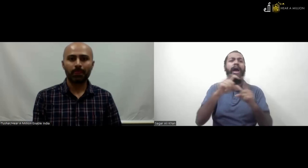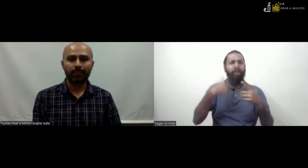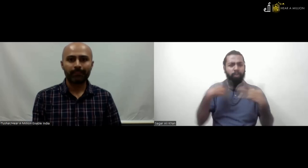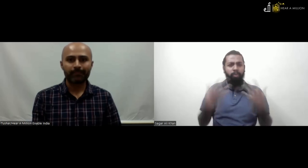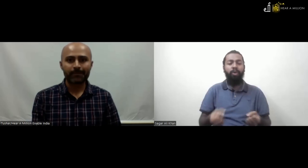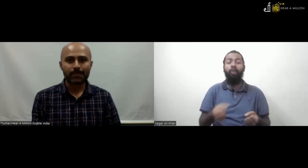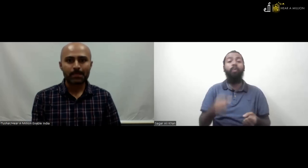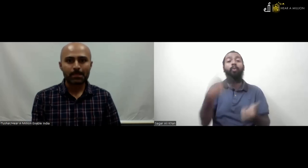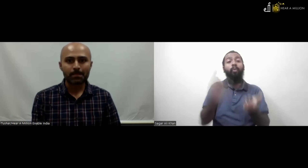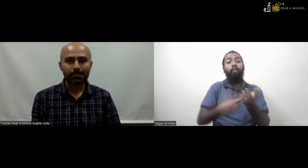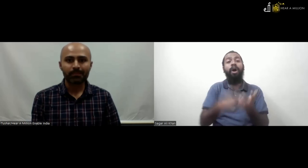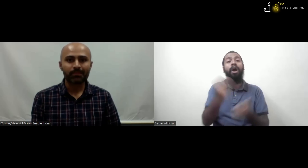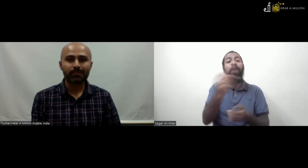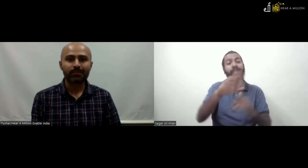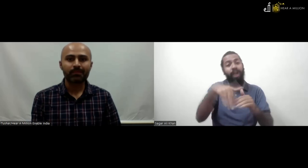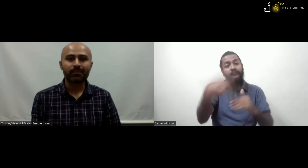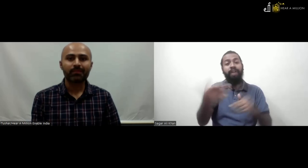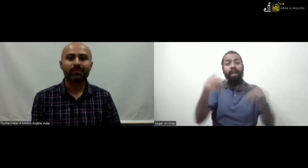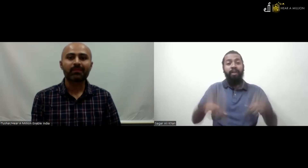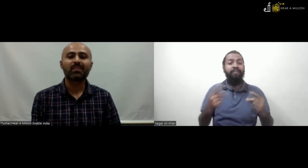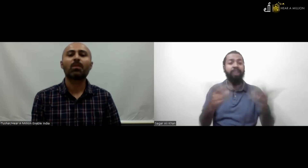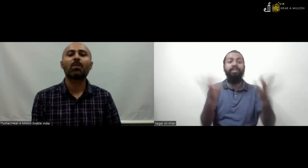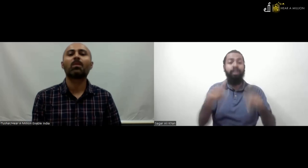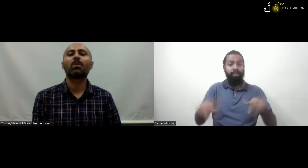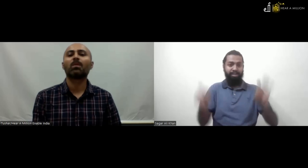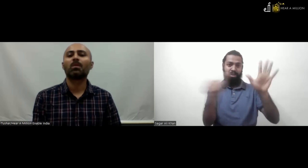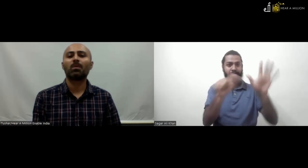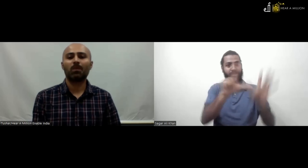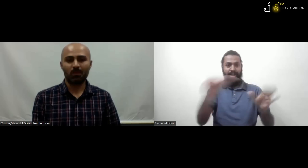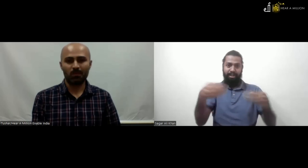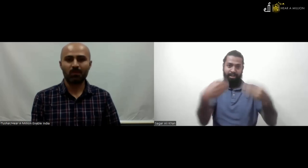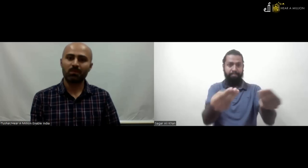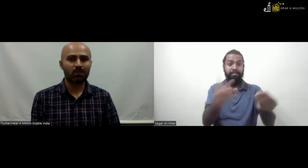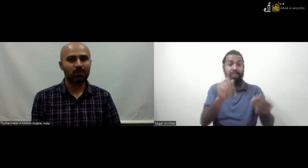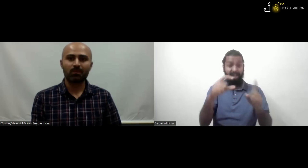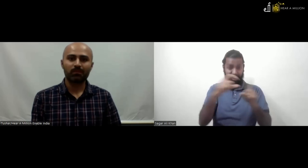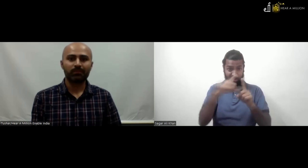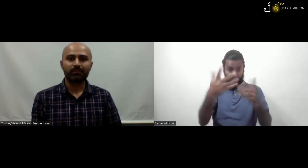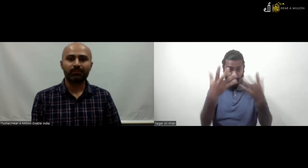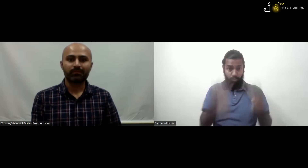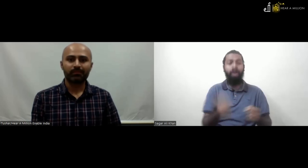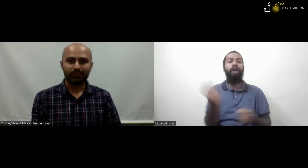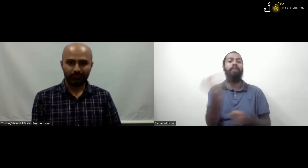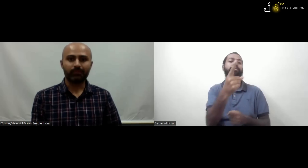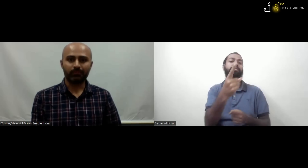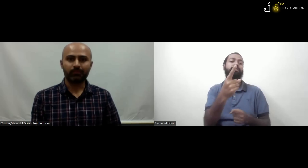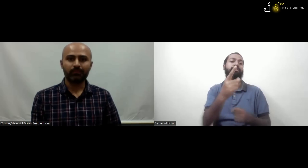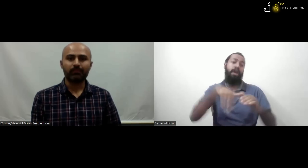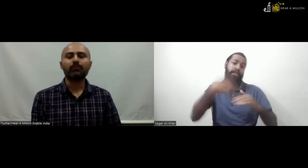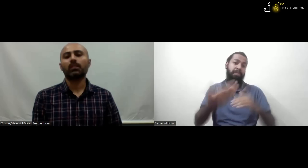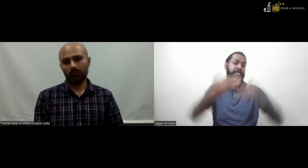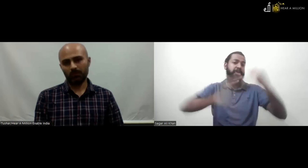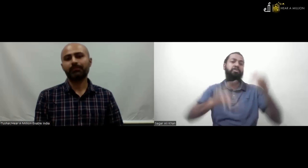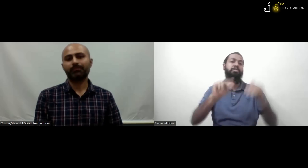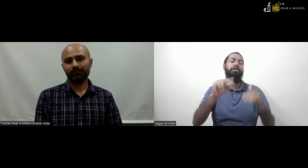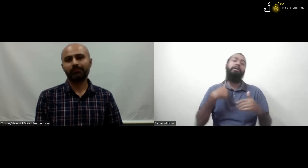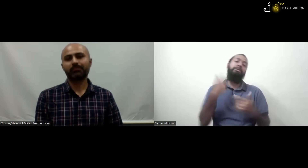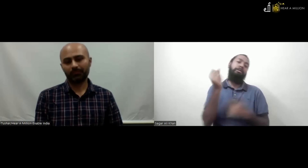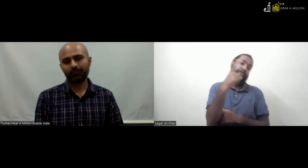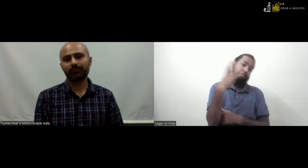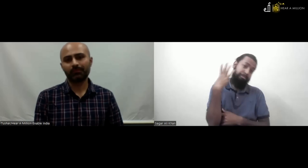first. So I thought, no, I want the learning license, but they said, no. We give you the learning license for 6